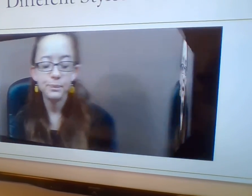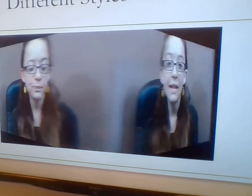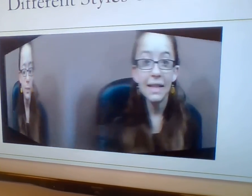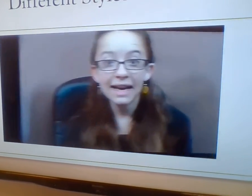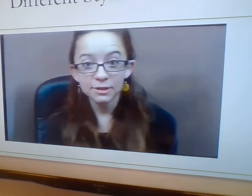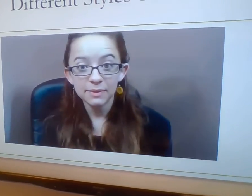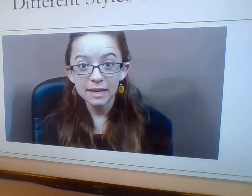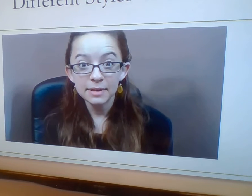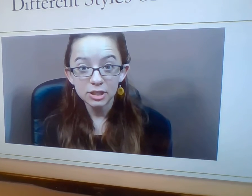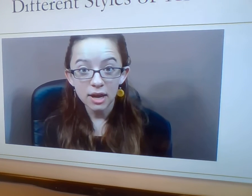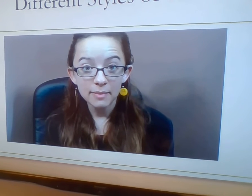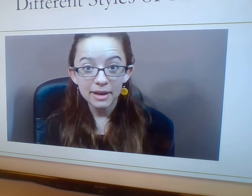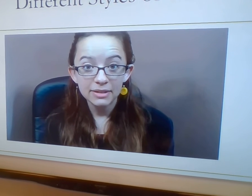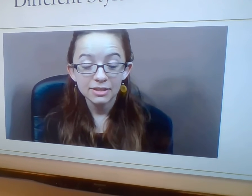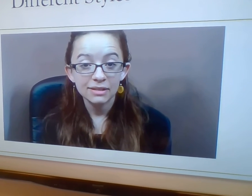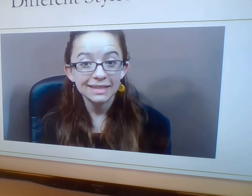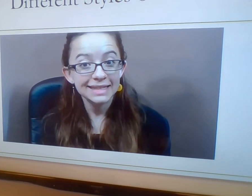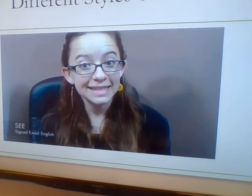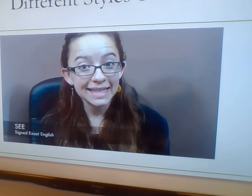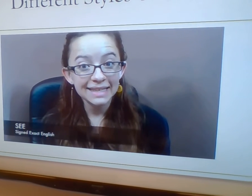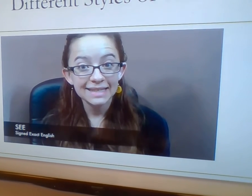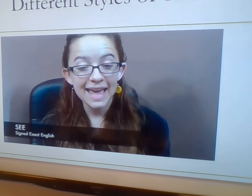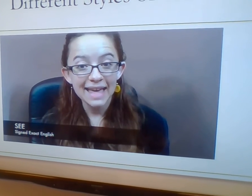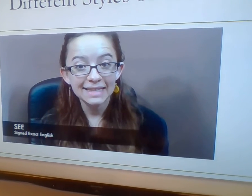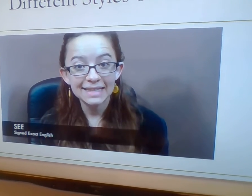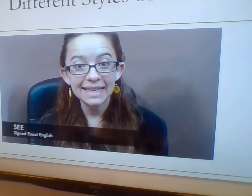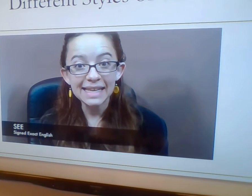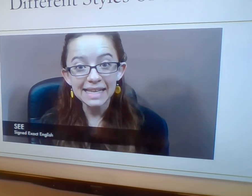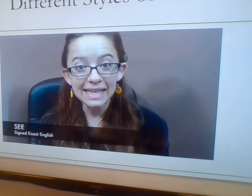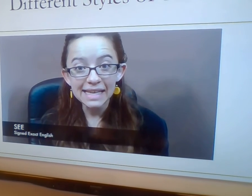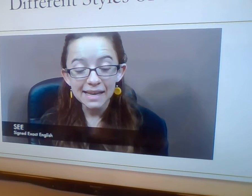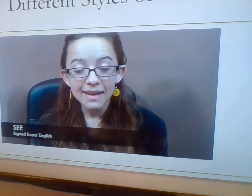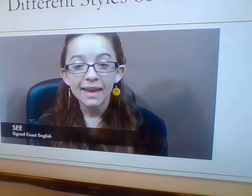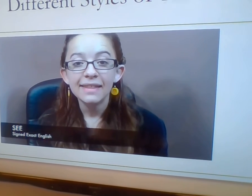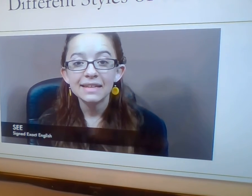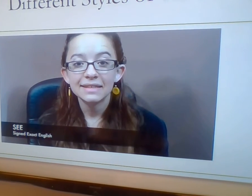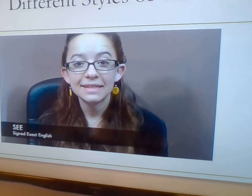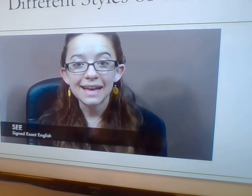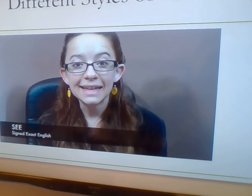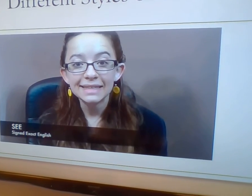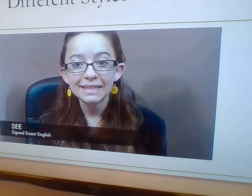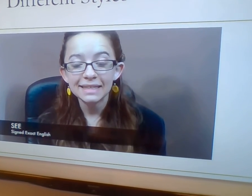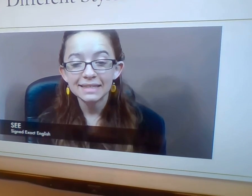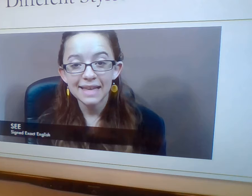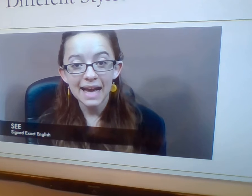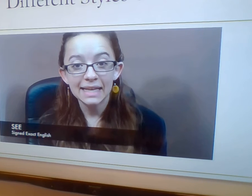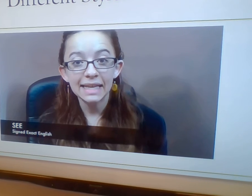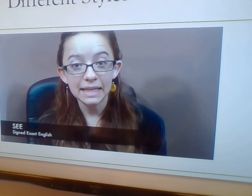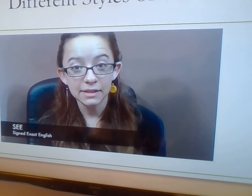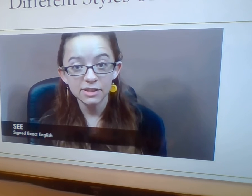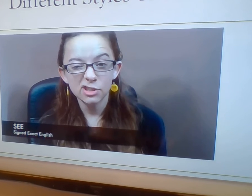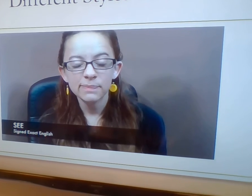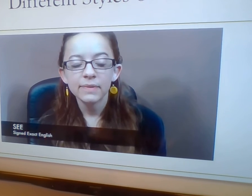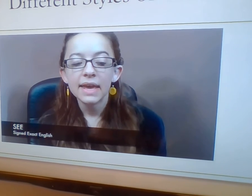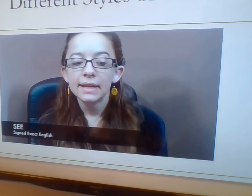The last one that I'm going to talk about is called C, it's S-E-E, and that is Signed Exact English. Now,